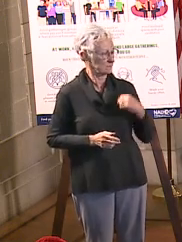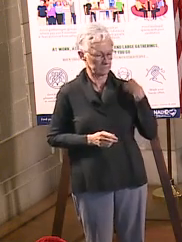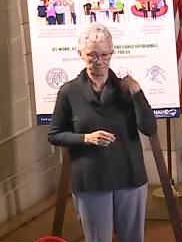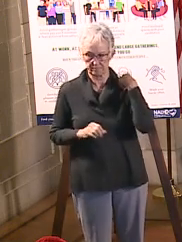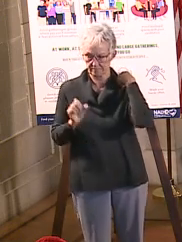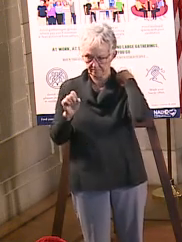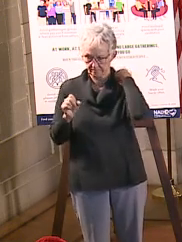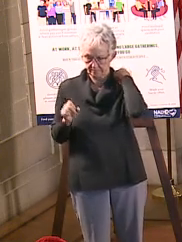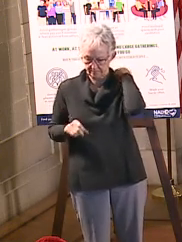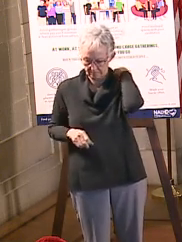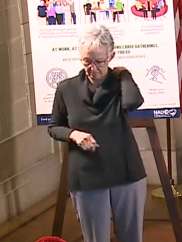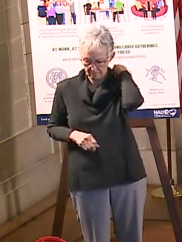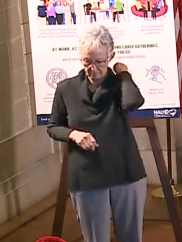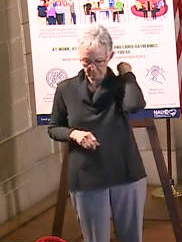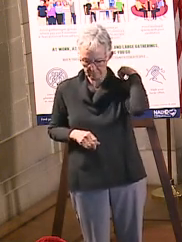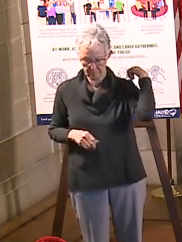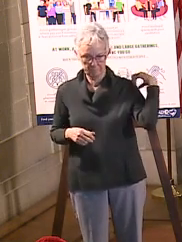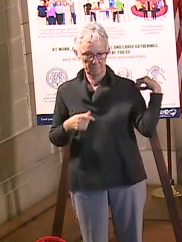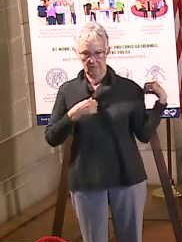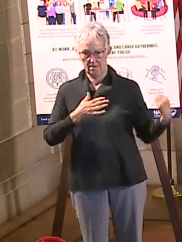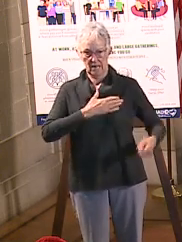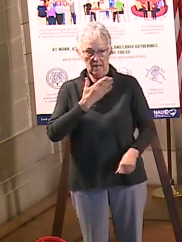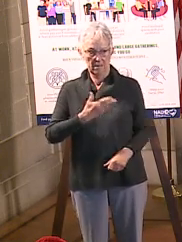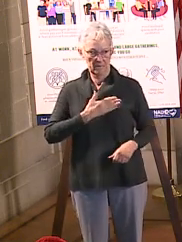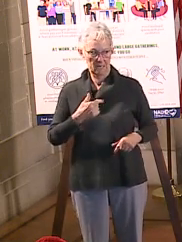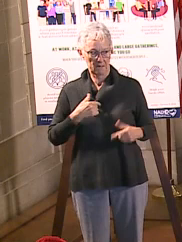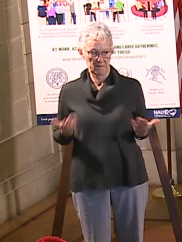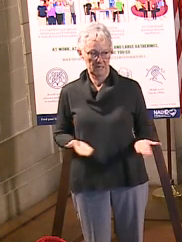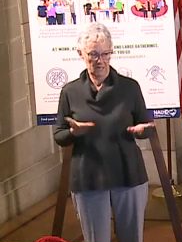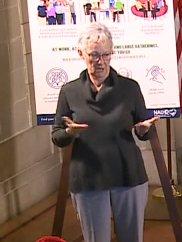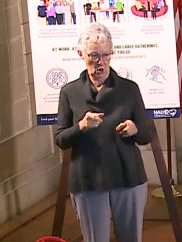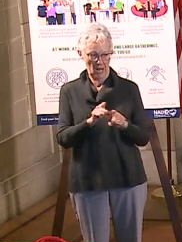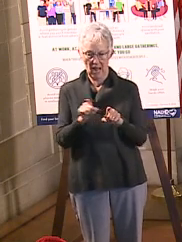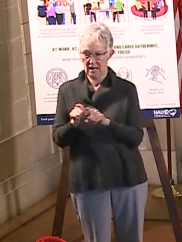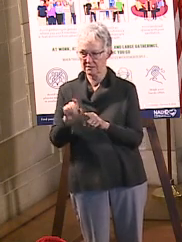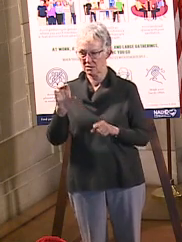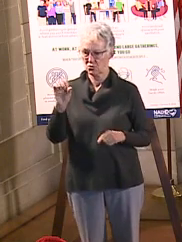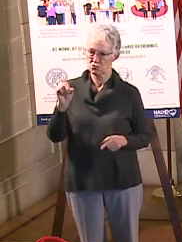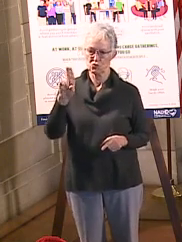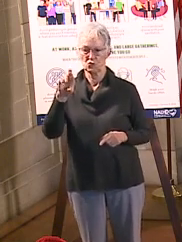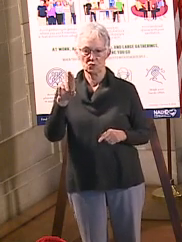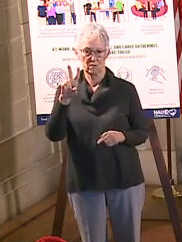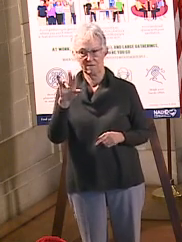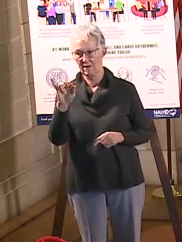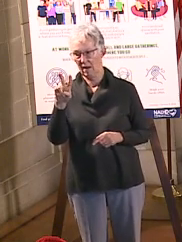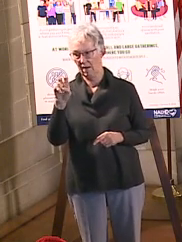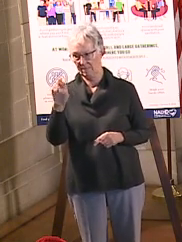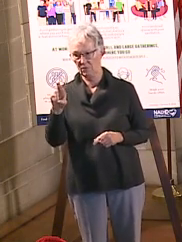Yes. I'm happy to be here as a survivor telling you about my story.